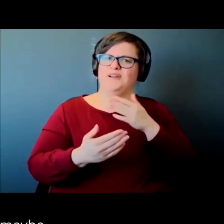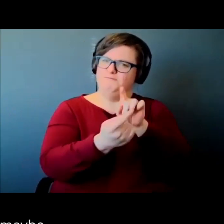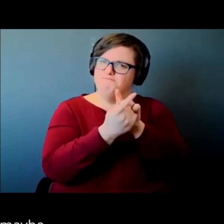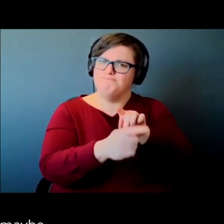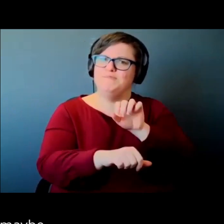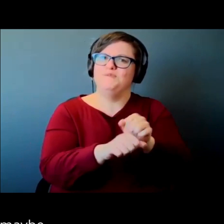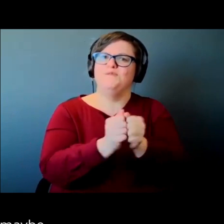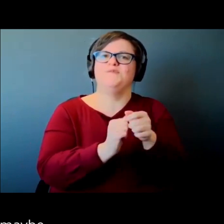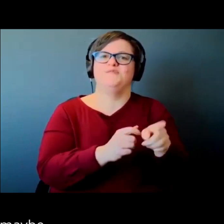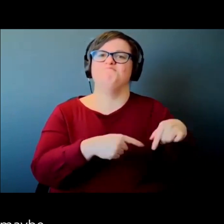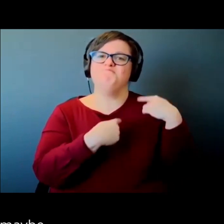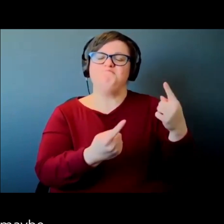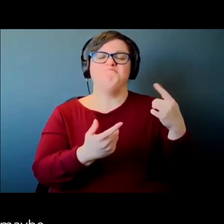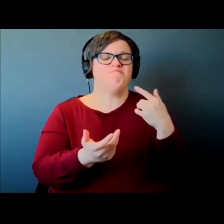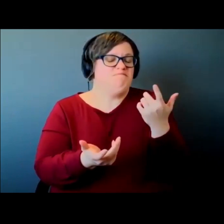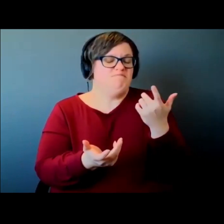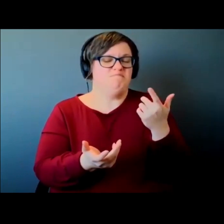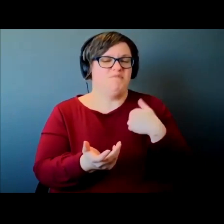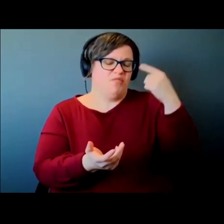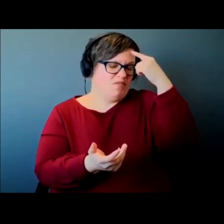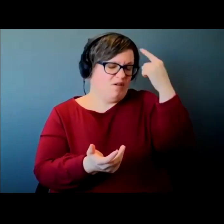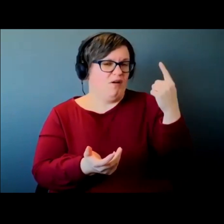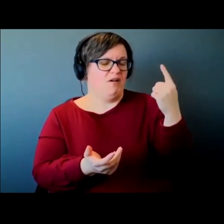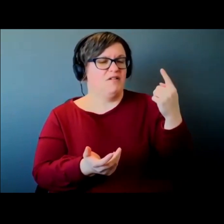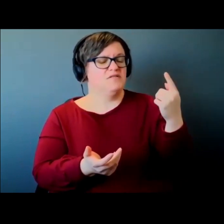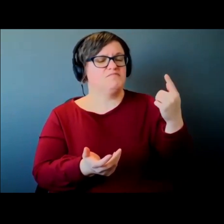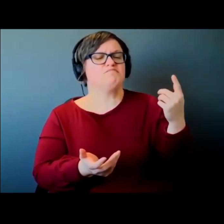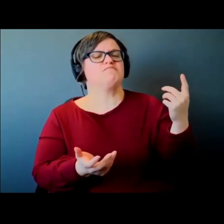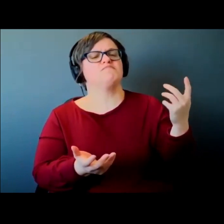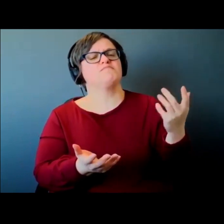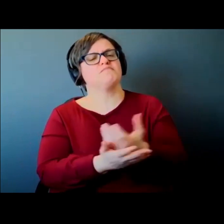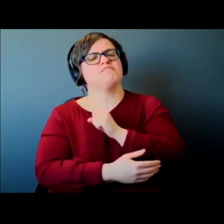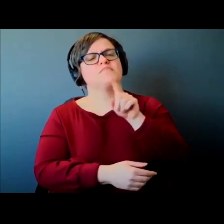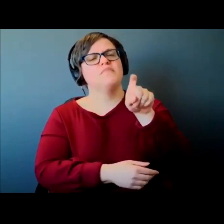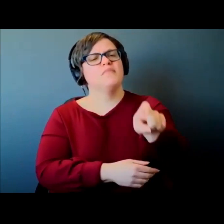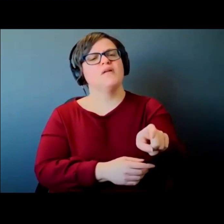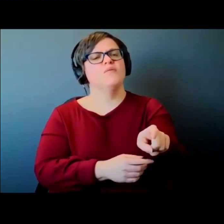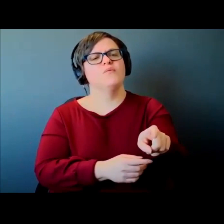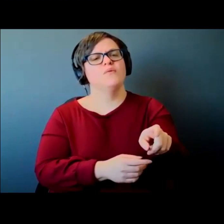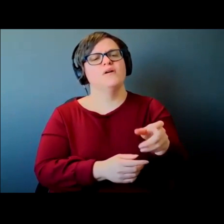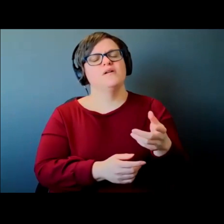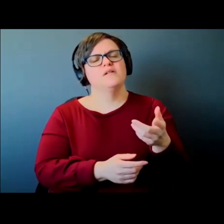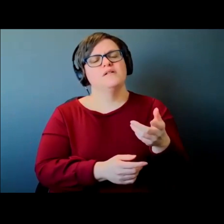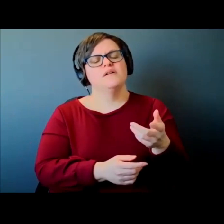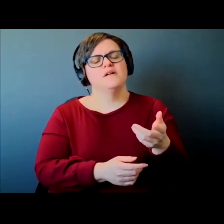I just thought maybe you'd like to share what you felt was